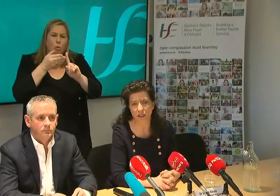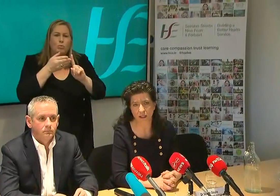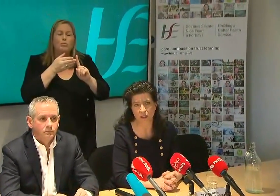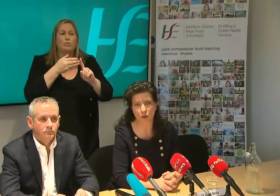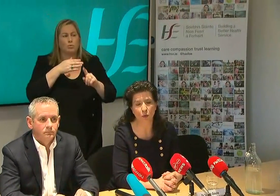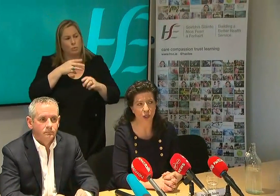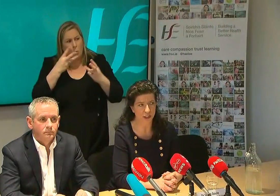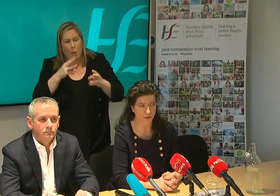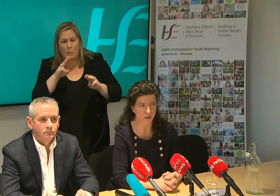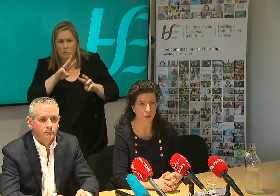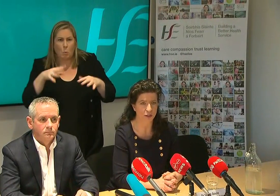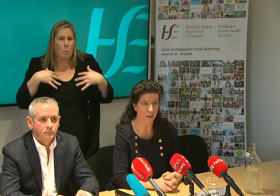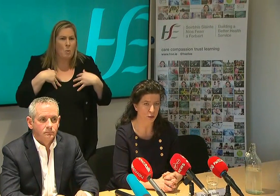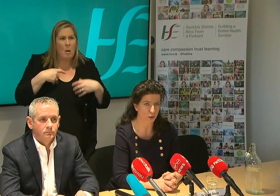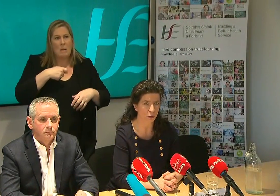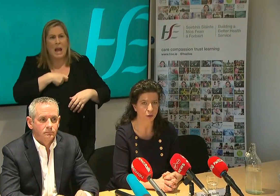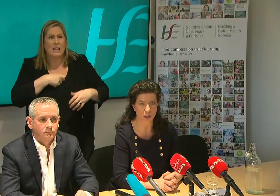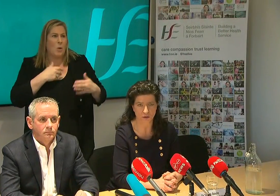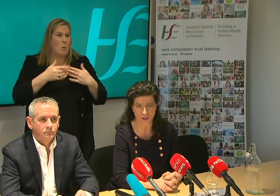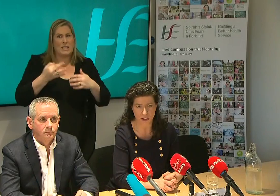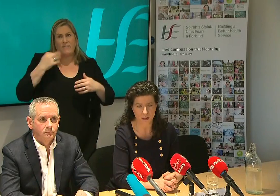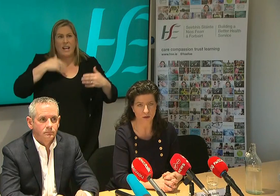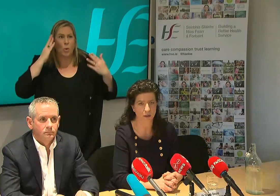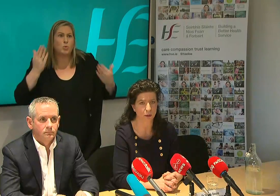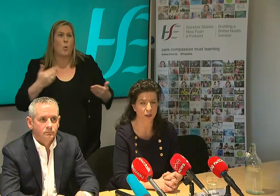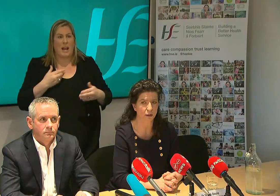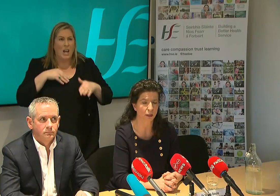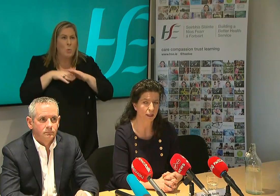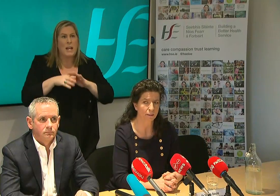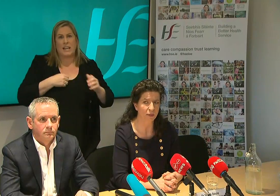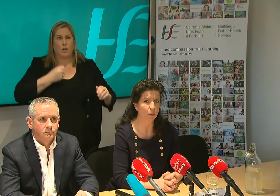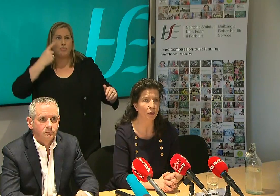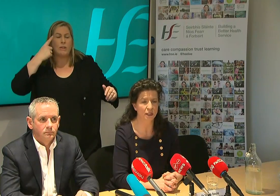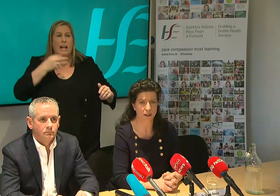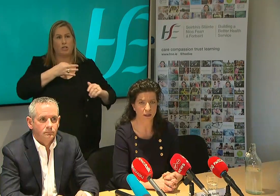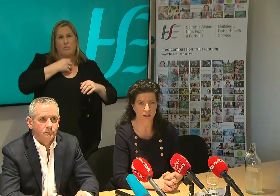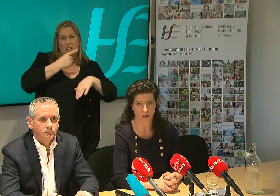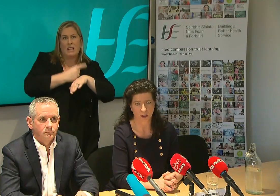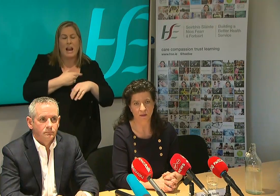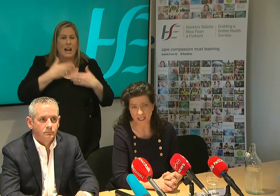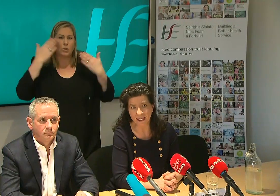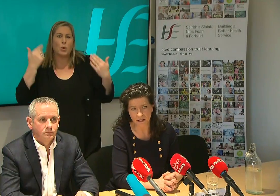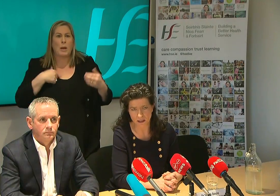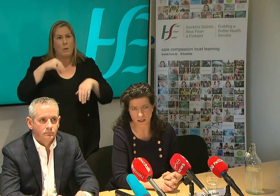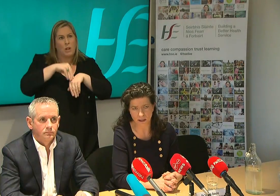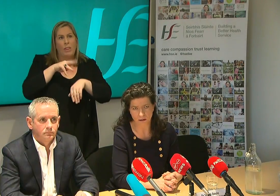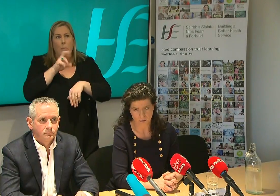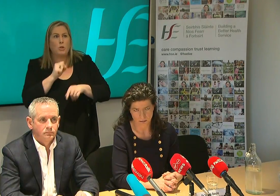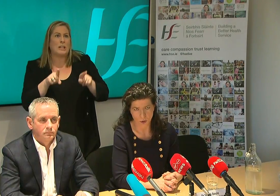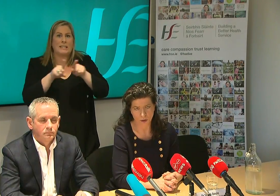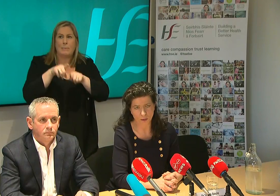I think people then ask, well, what if, and what if I don't know, or what if they didn't, or they were on a bus, and they can't